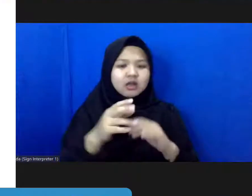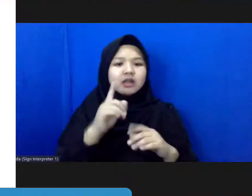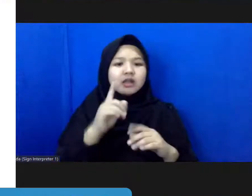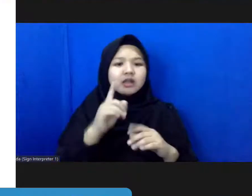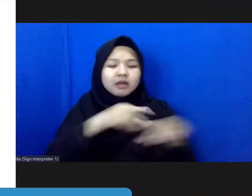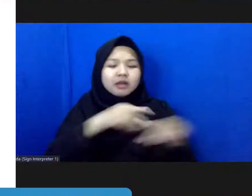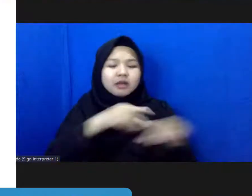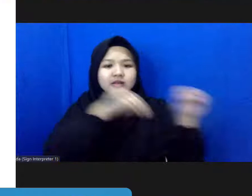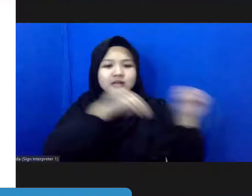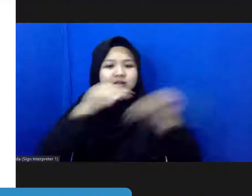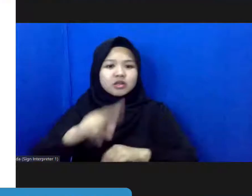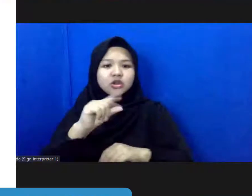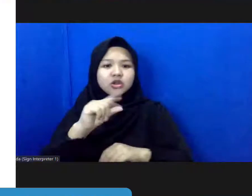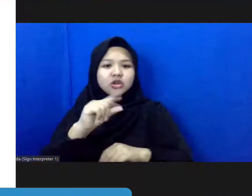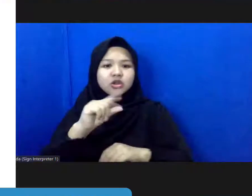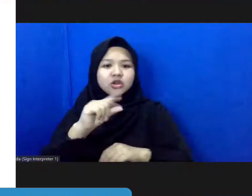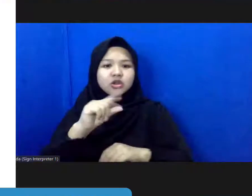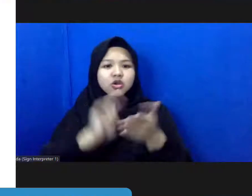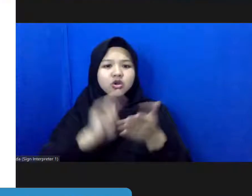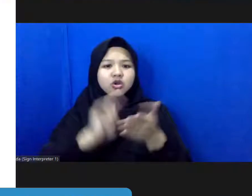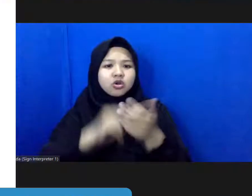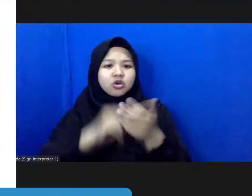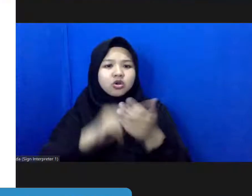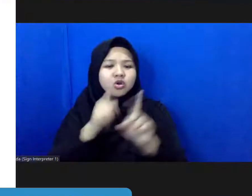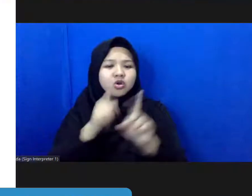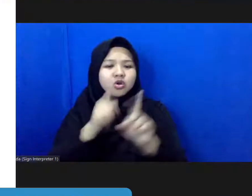the 70s, the largest influx being in